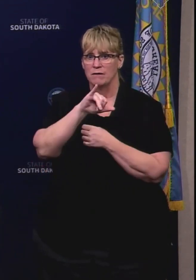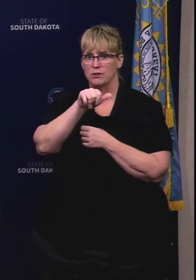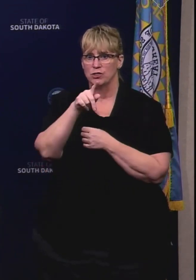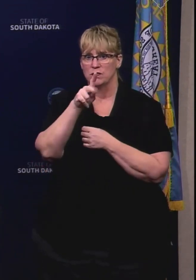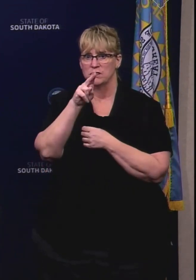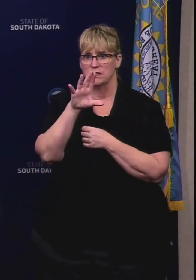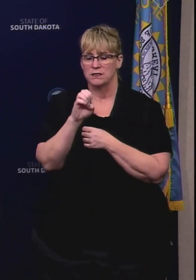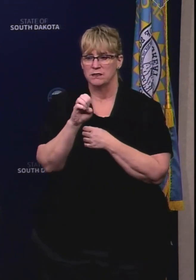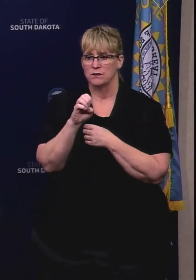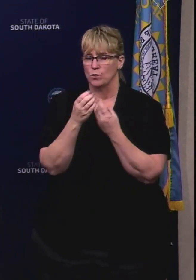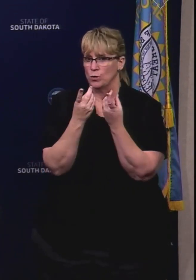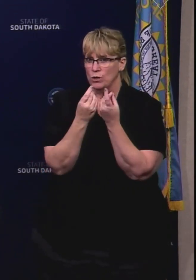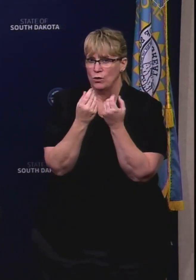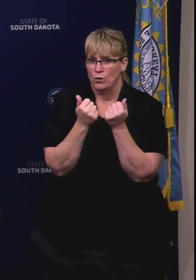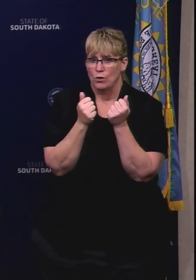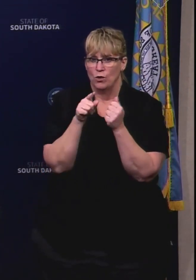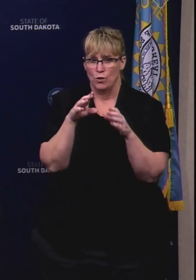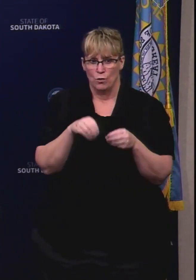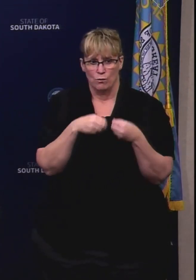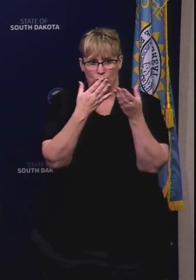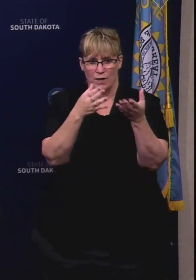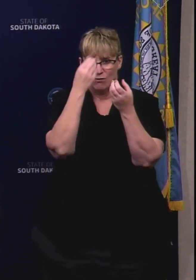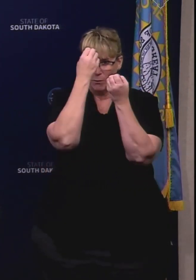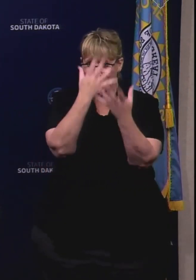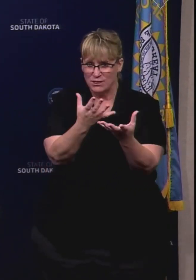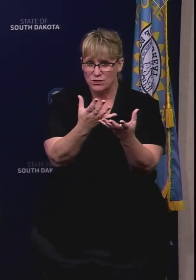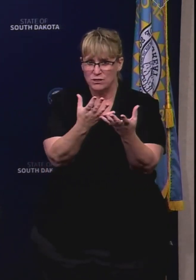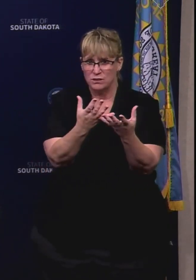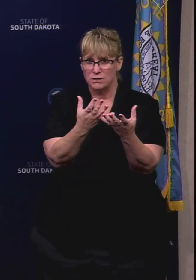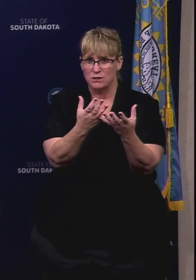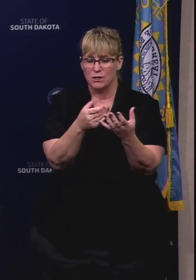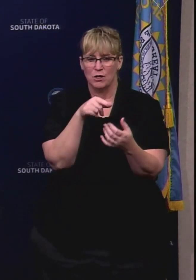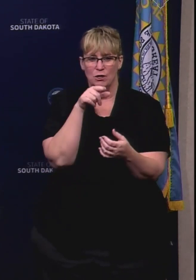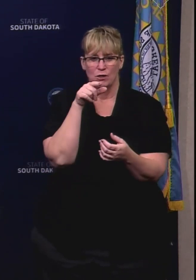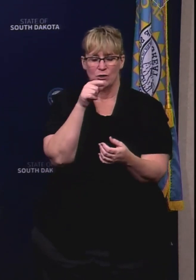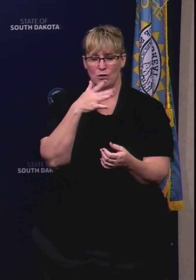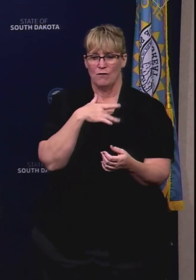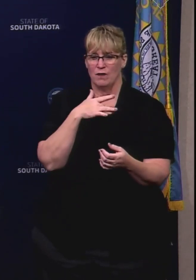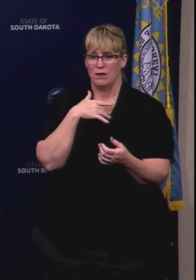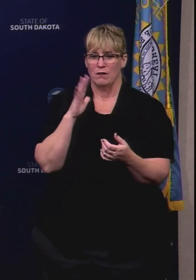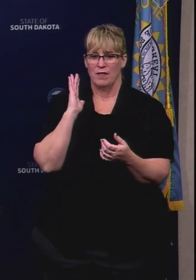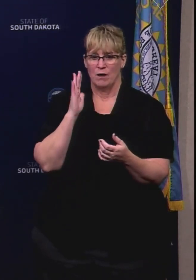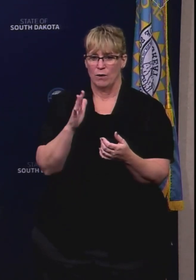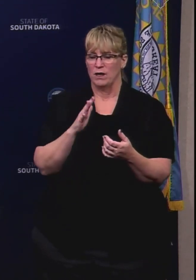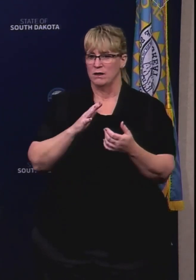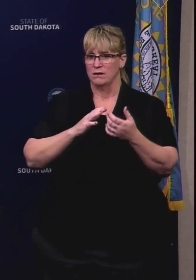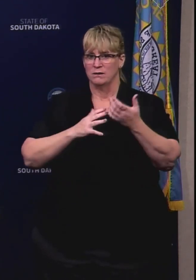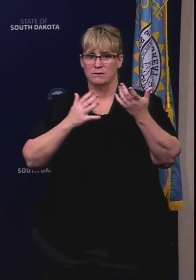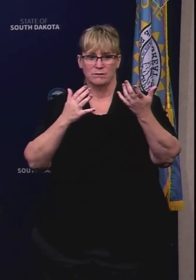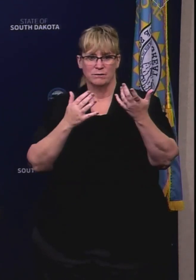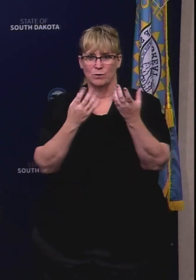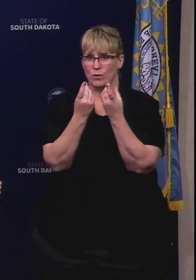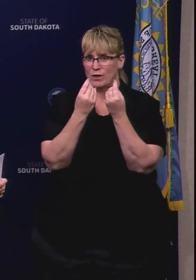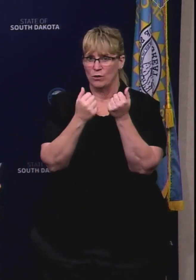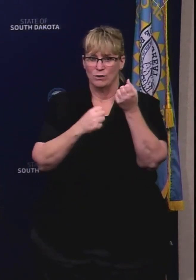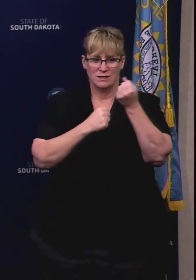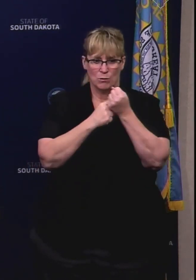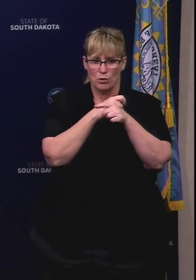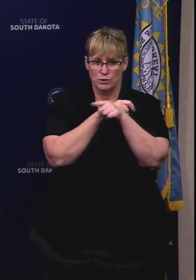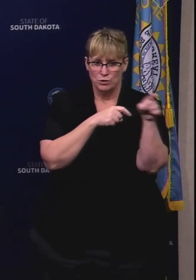with you've provided this information to them. Do you expect them to somehow intervene and to side with you in